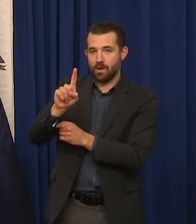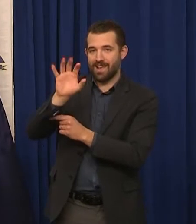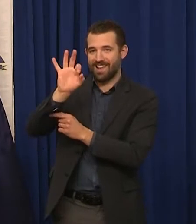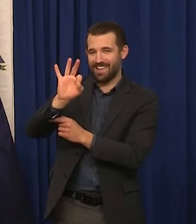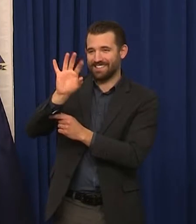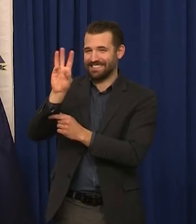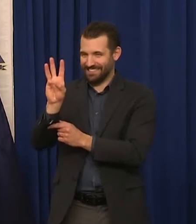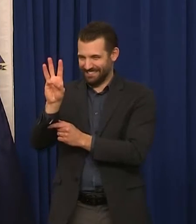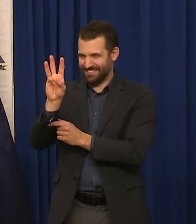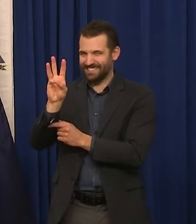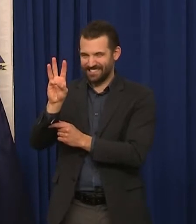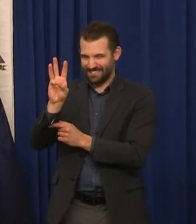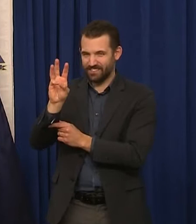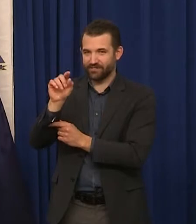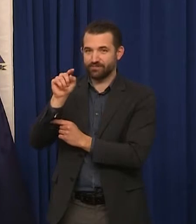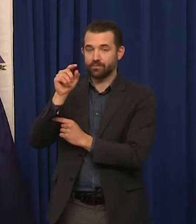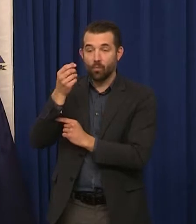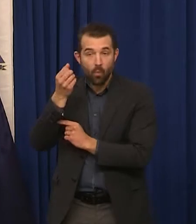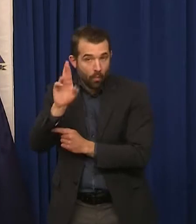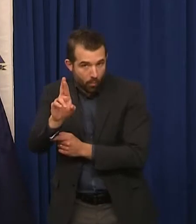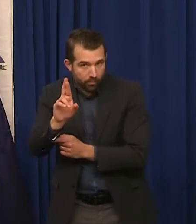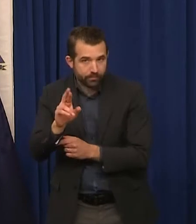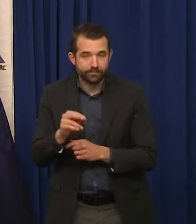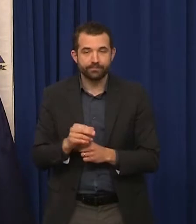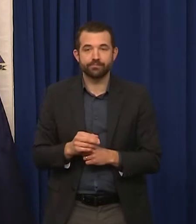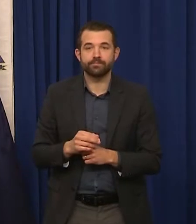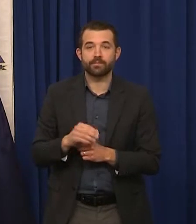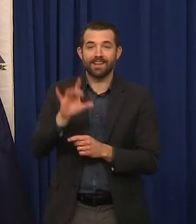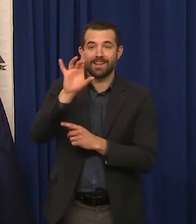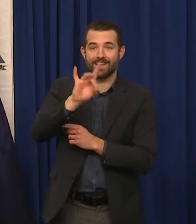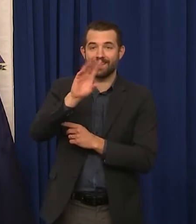207-221-8196 or